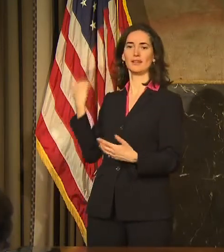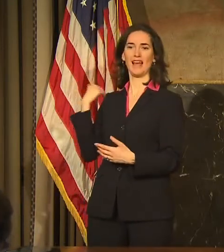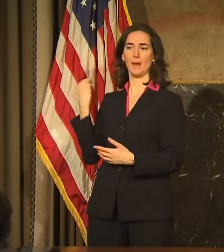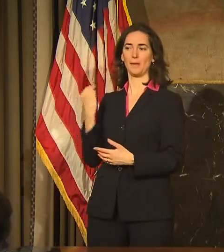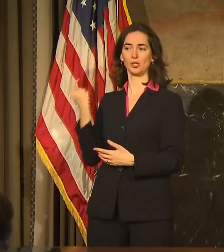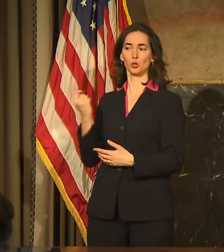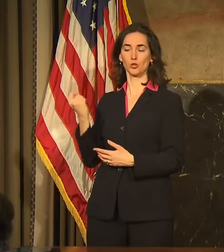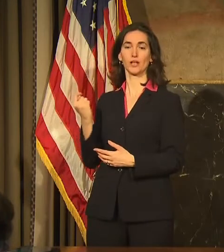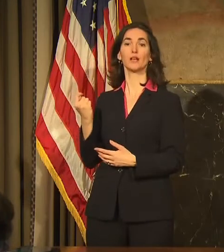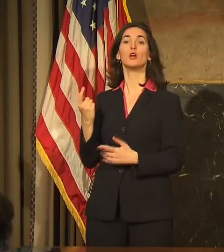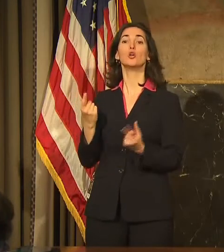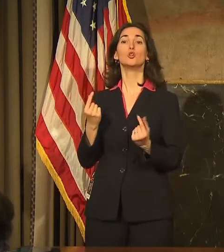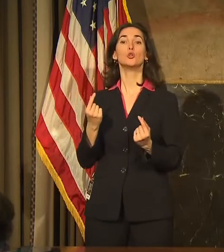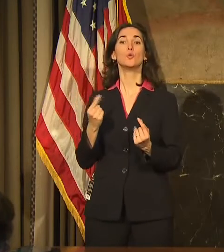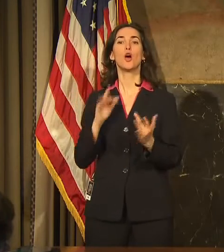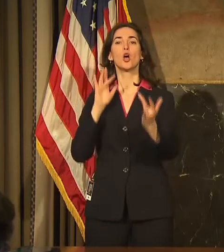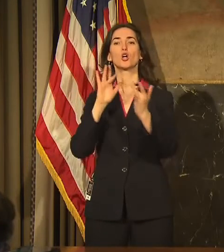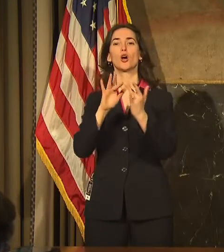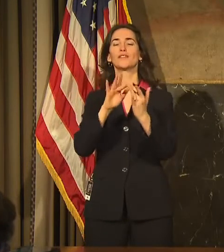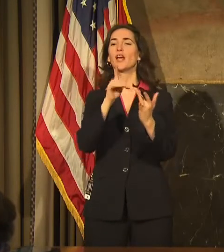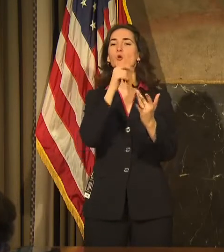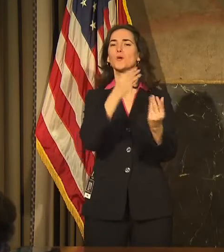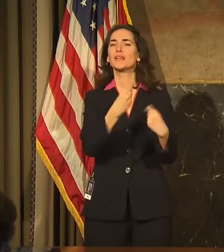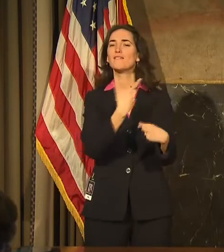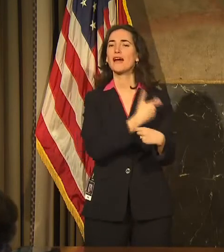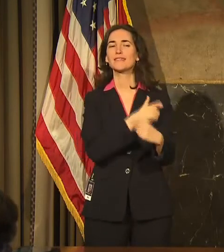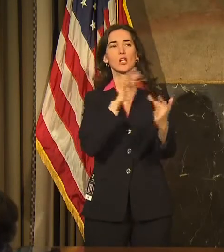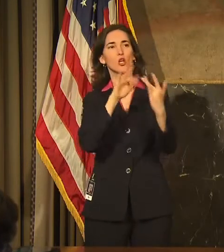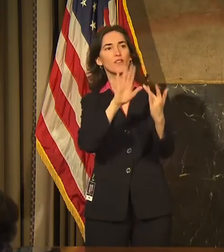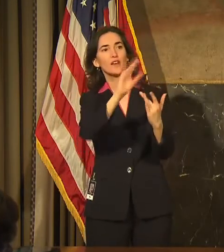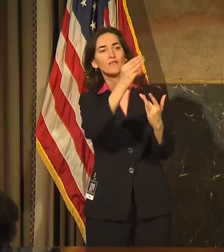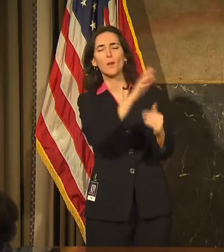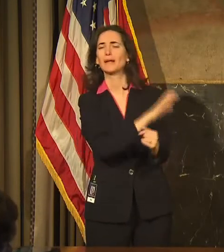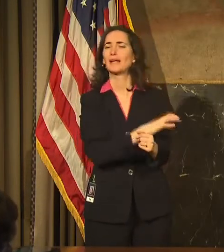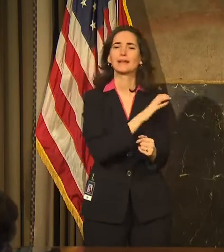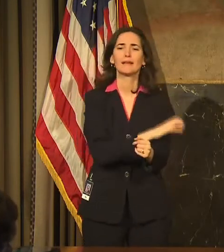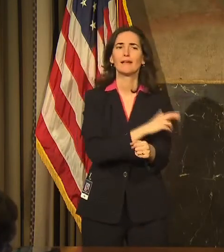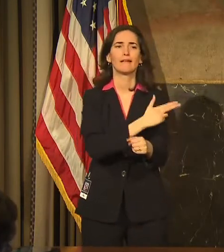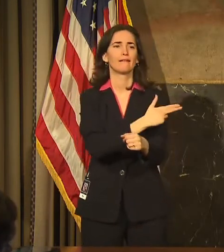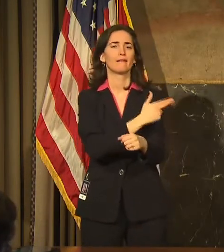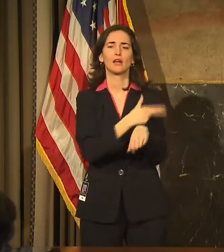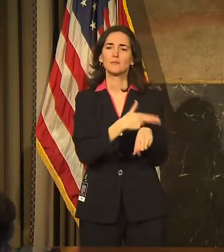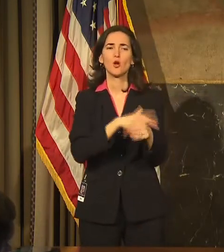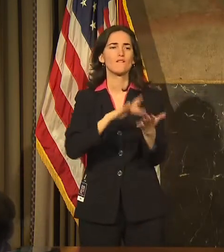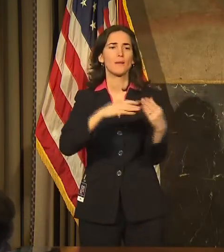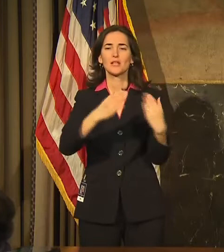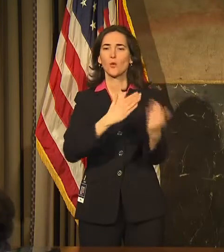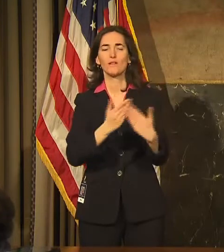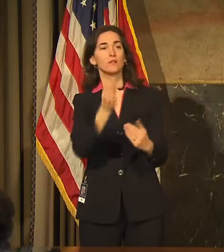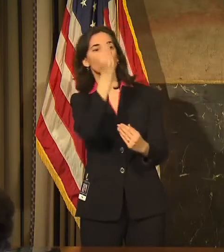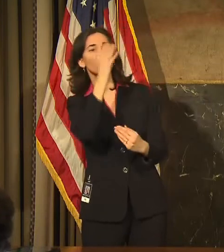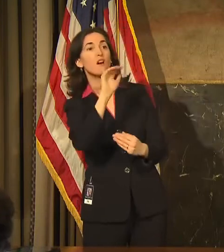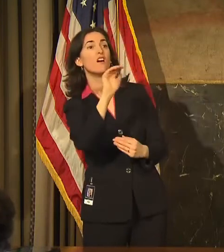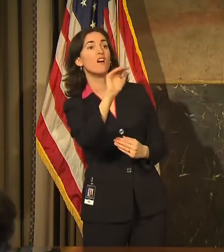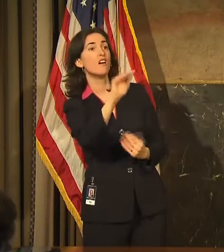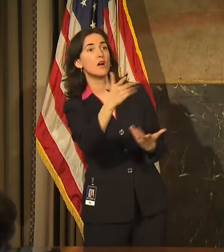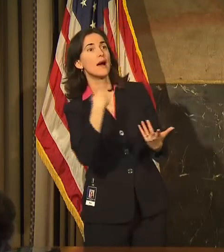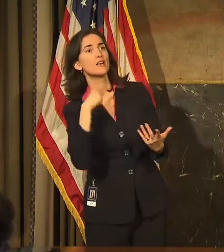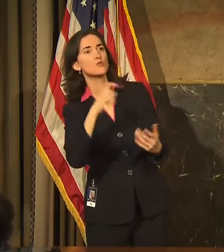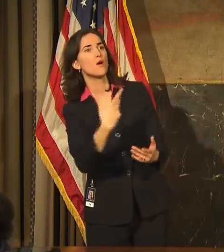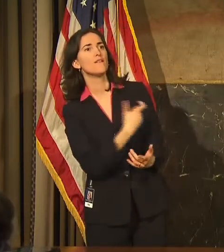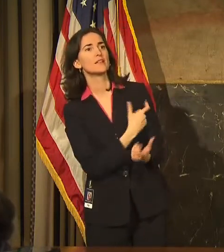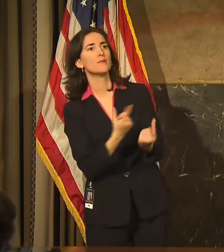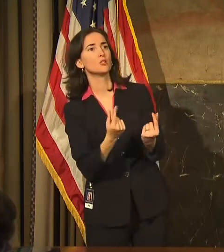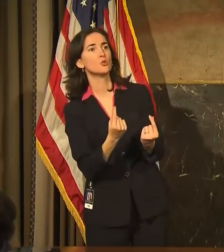week, please communicate with your vaccine provider. This is the clinic, the hospital, the pharmacy that you had an appointment with. They will let you